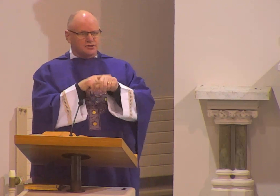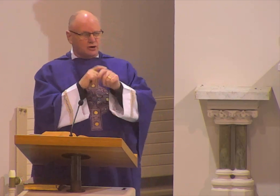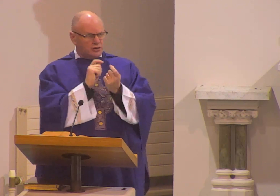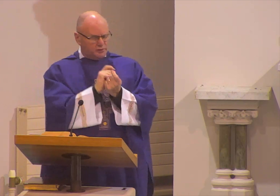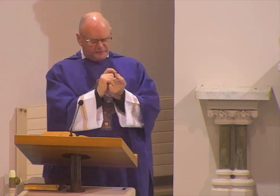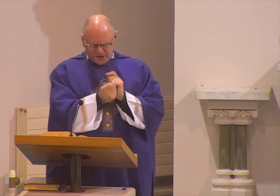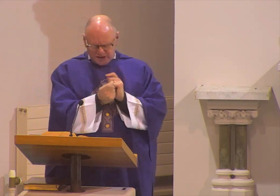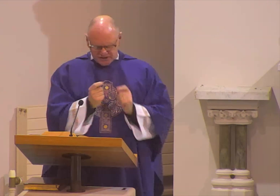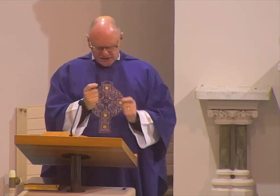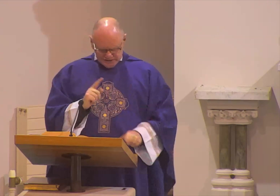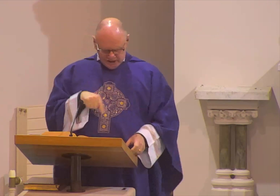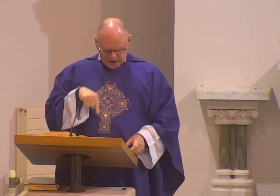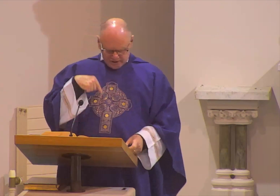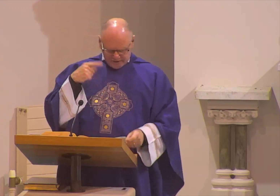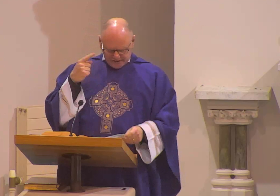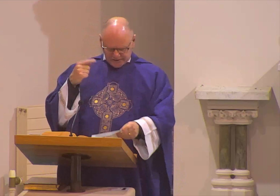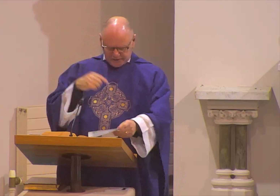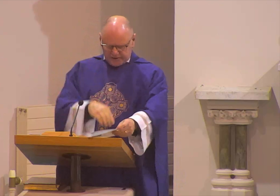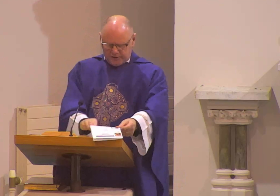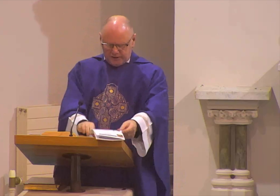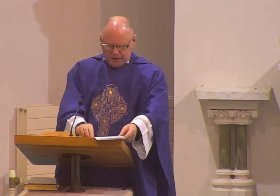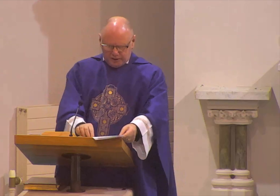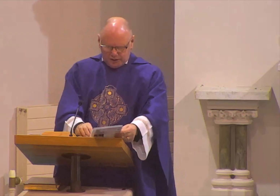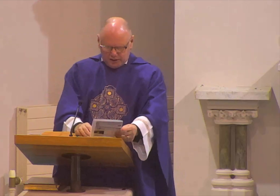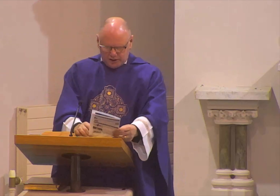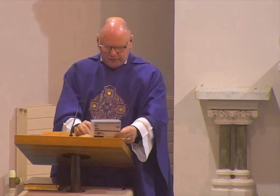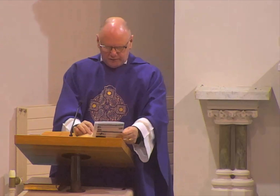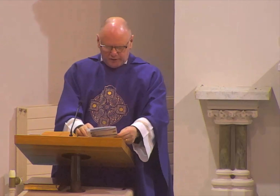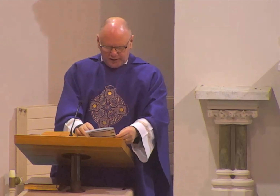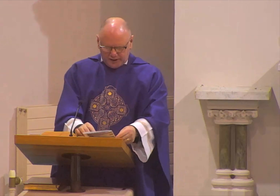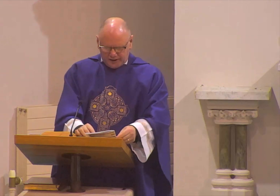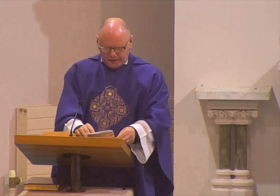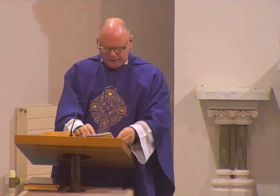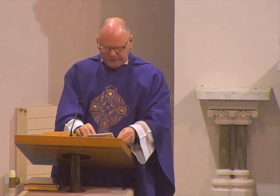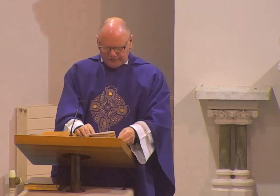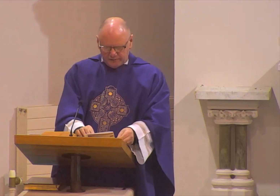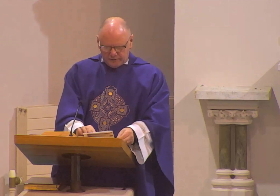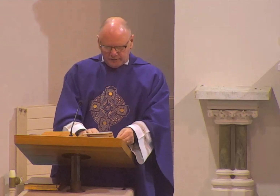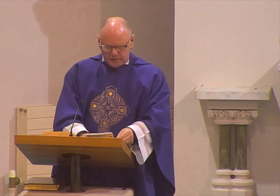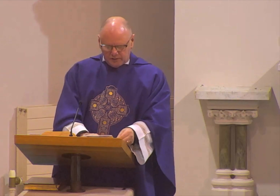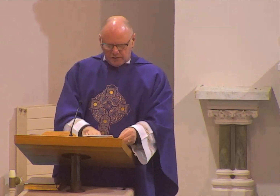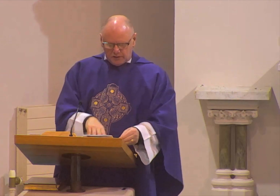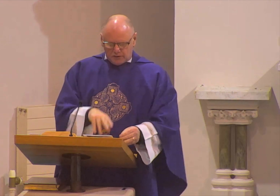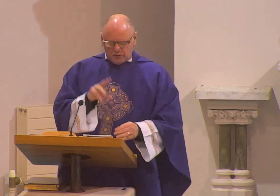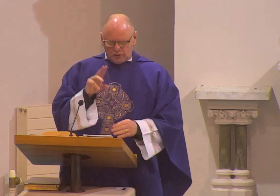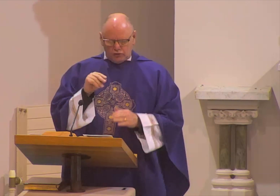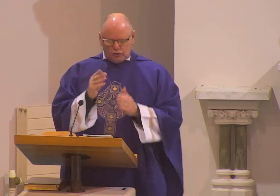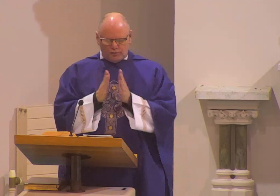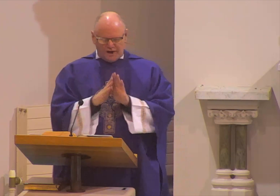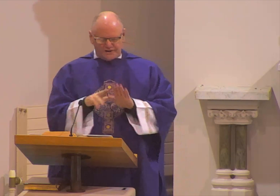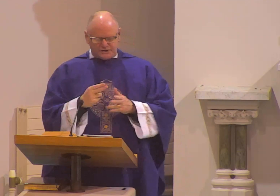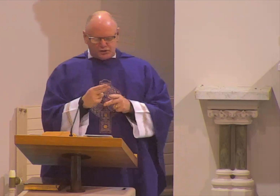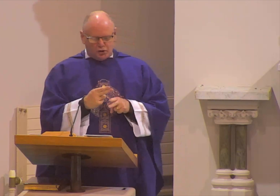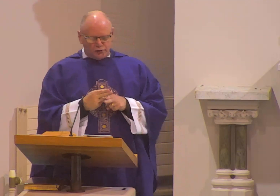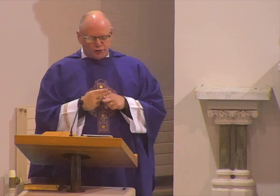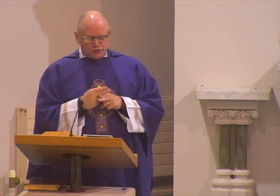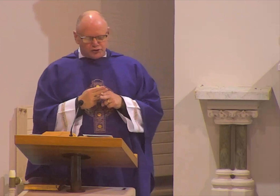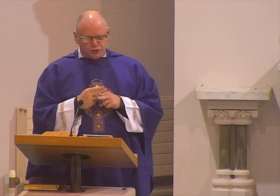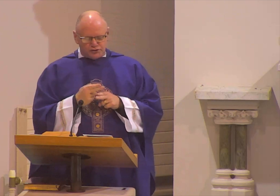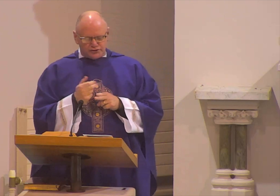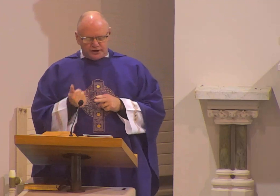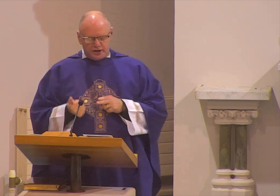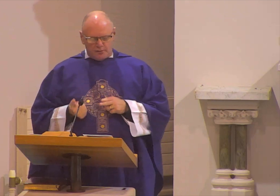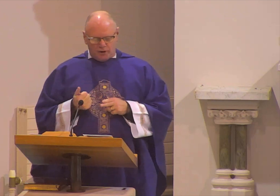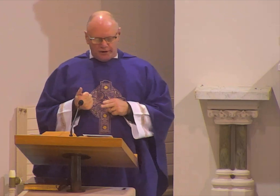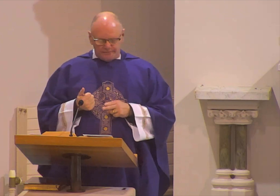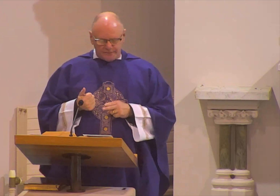times are a number of changes next week. We have no Mass on